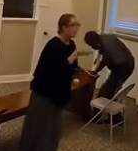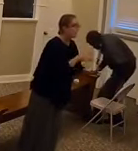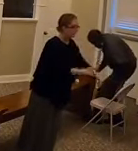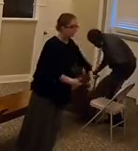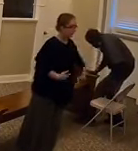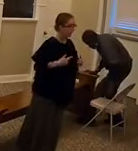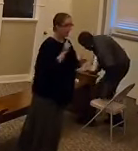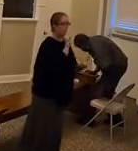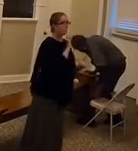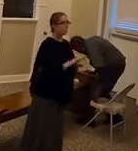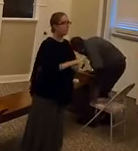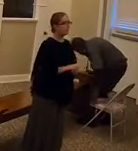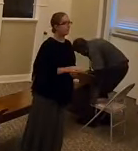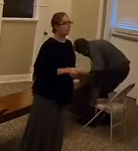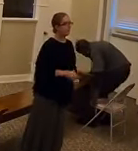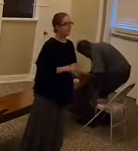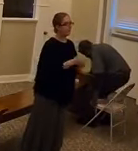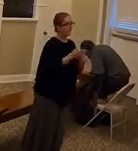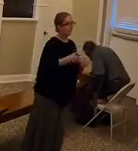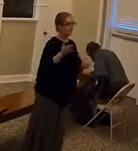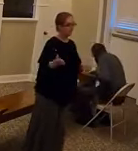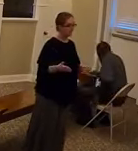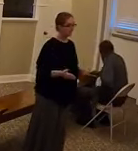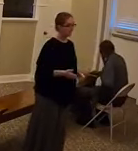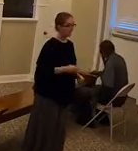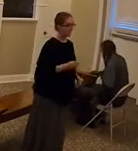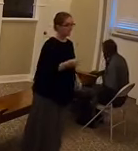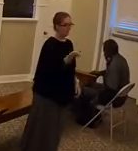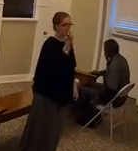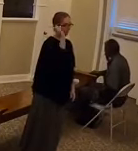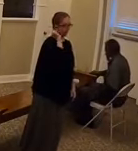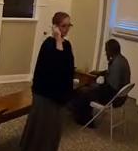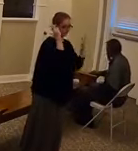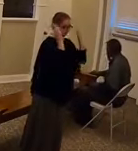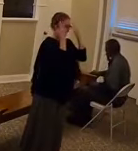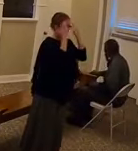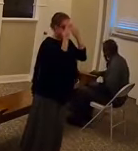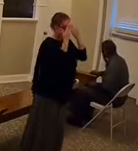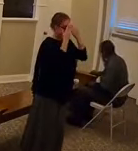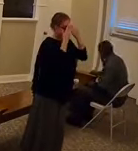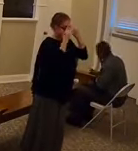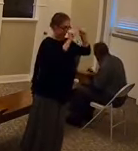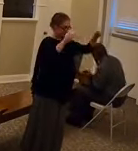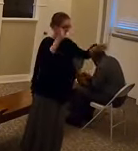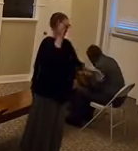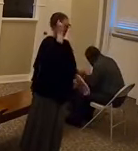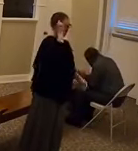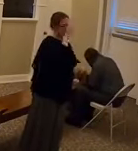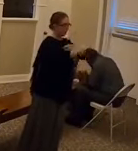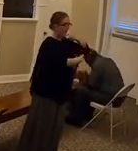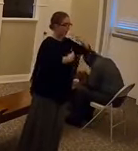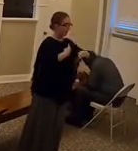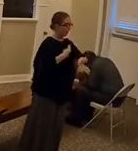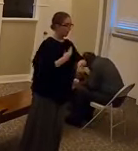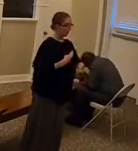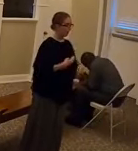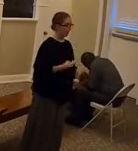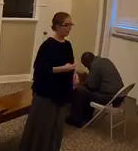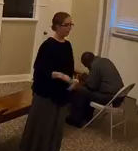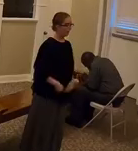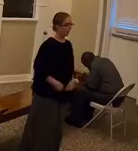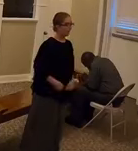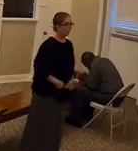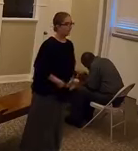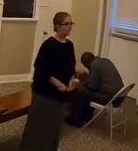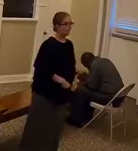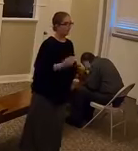life. I can promise you that everything that used to be so dark and the realms of the spirit world that used to caught me,